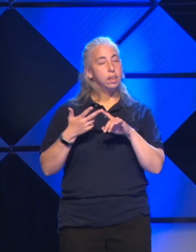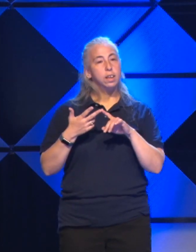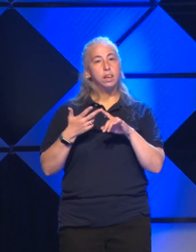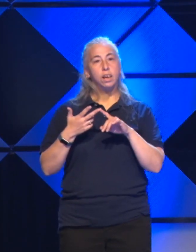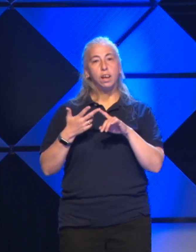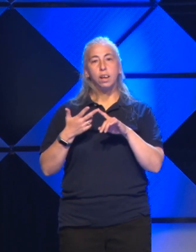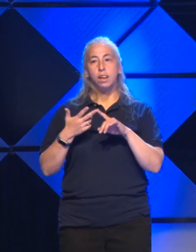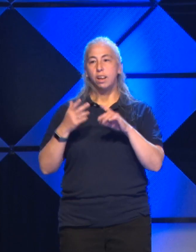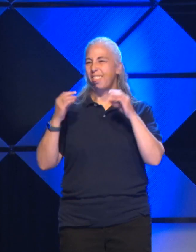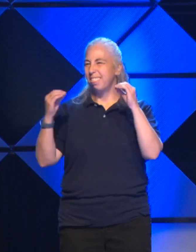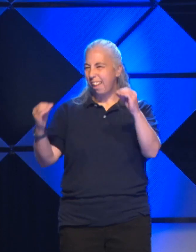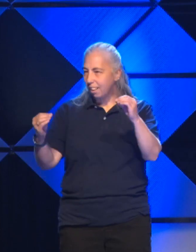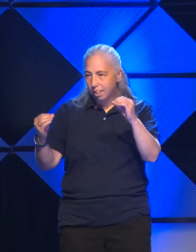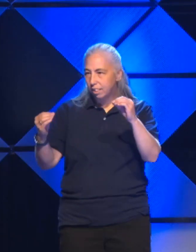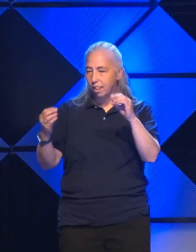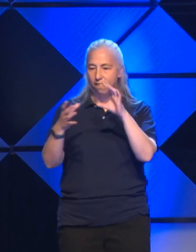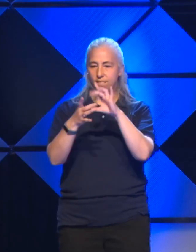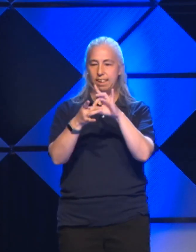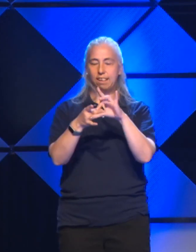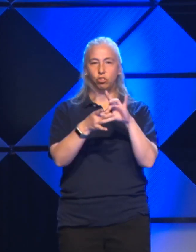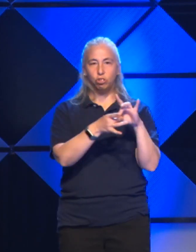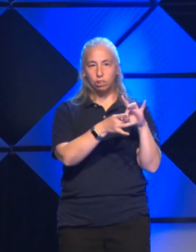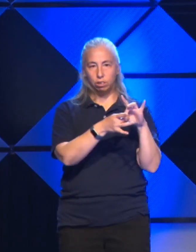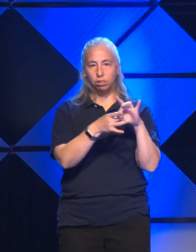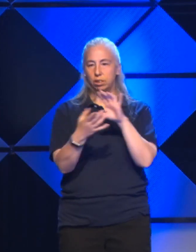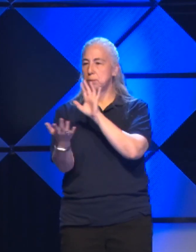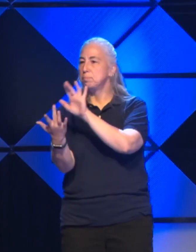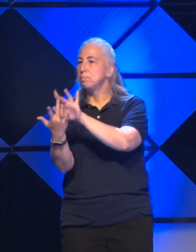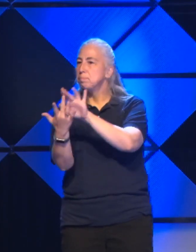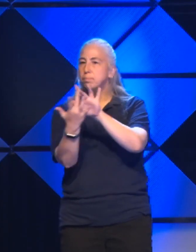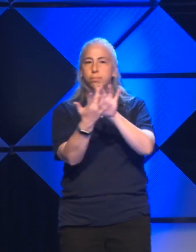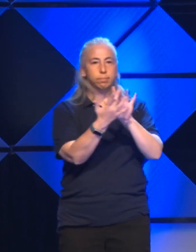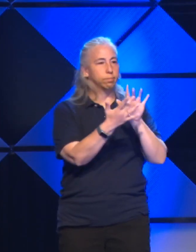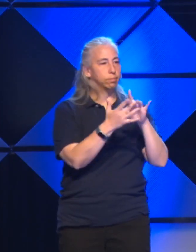connection, loneliness,